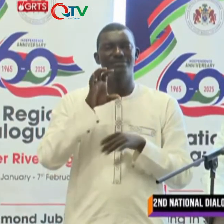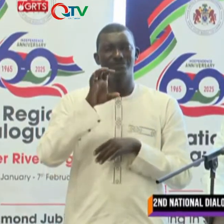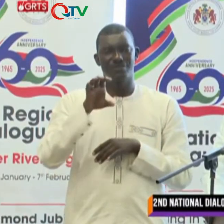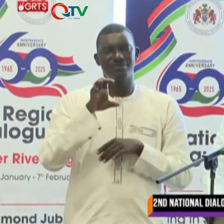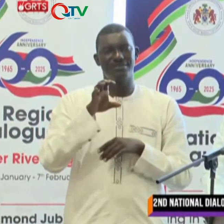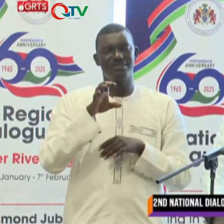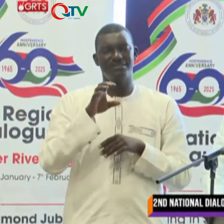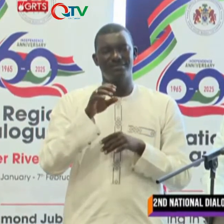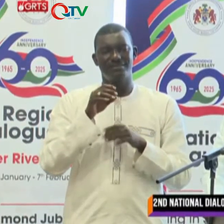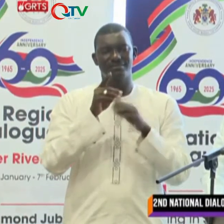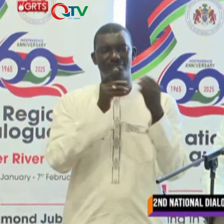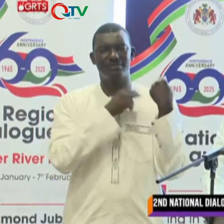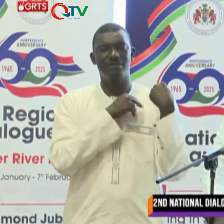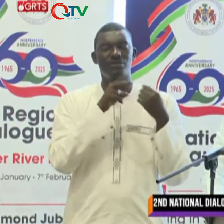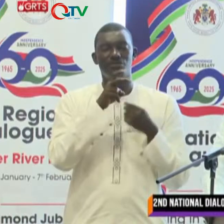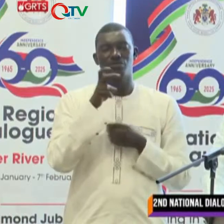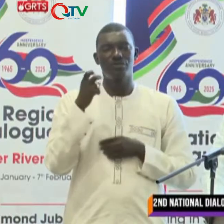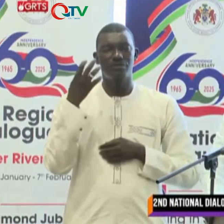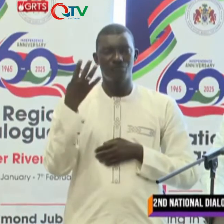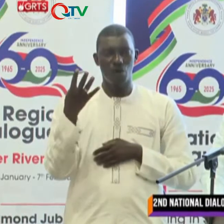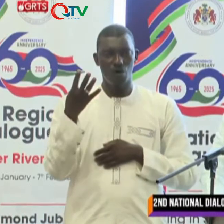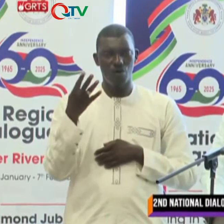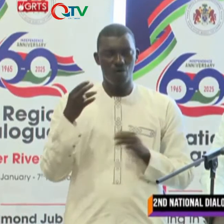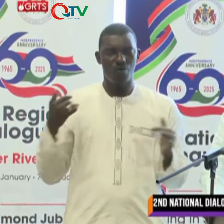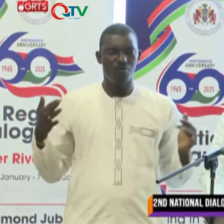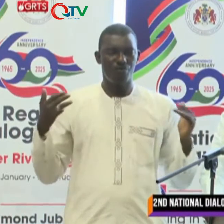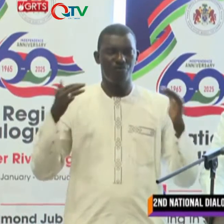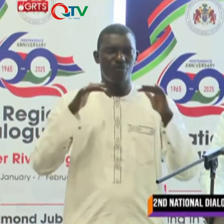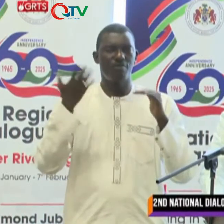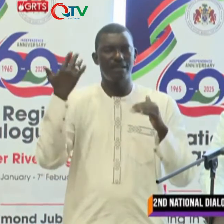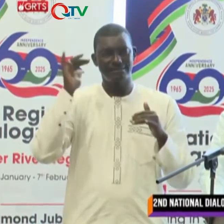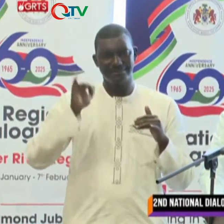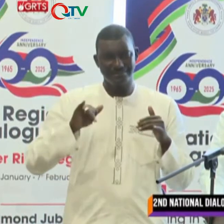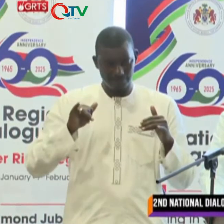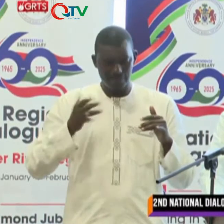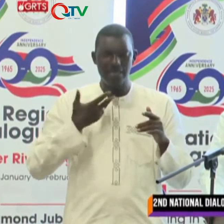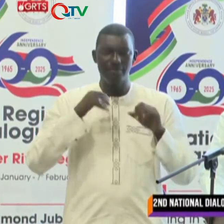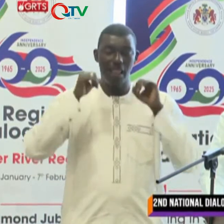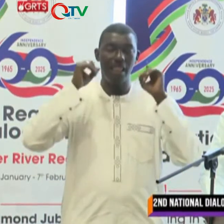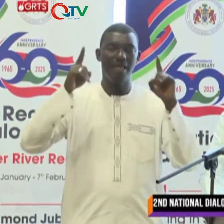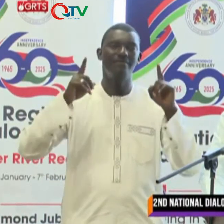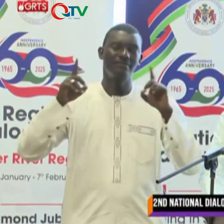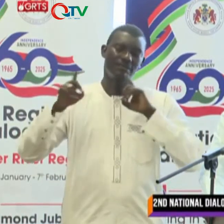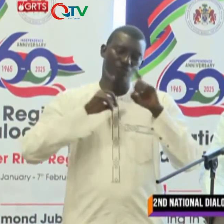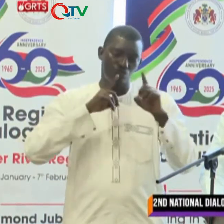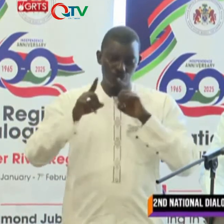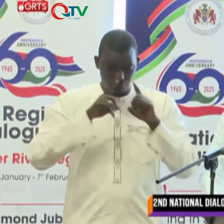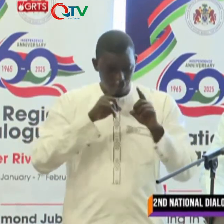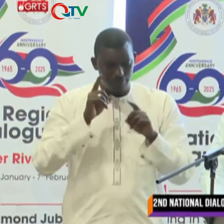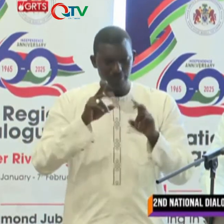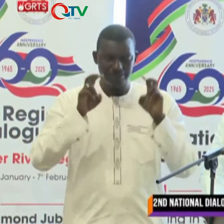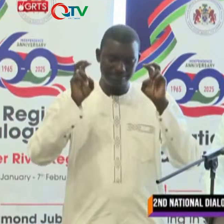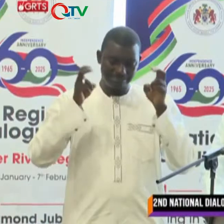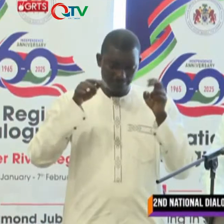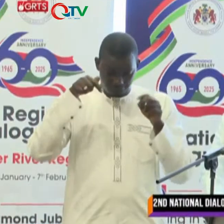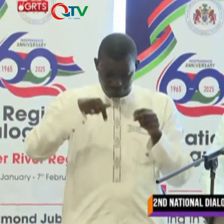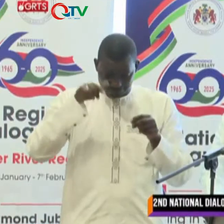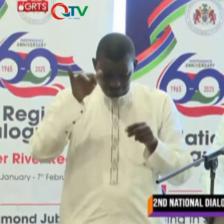The 2024 forum triggered lively discussions, but the theme for this